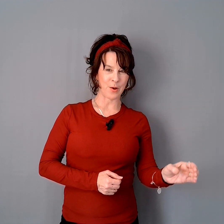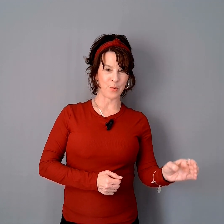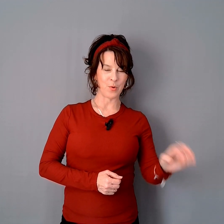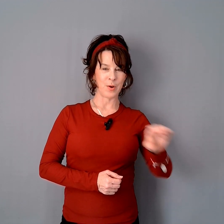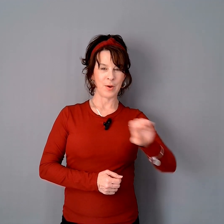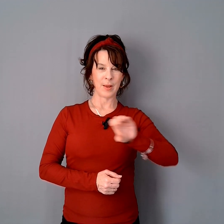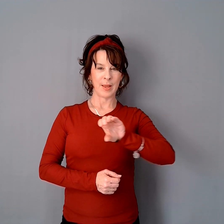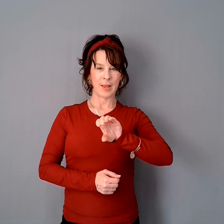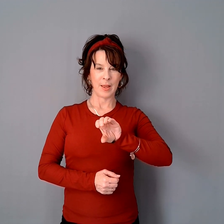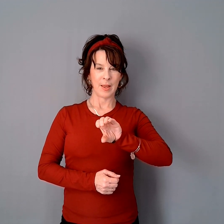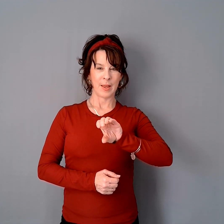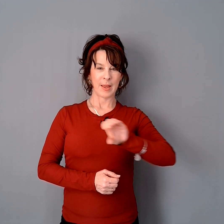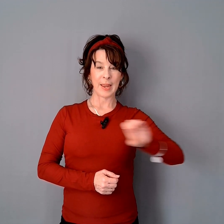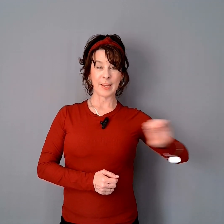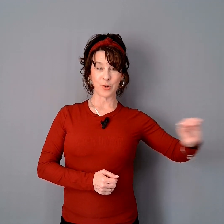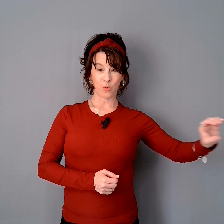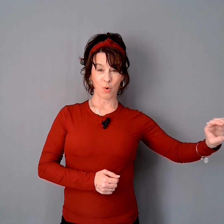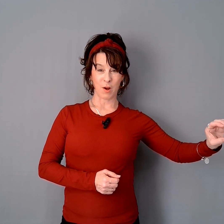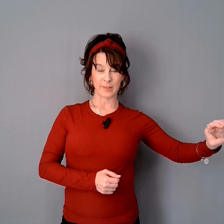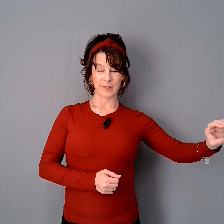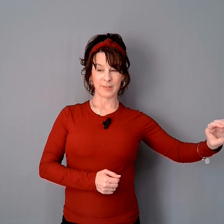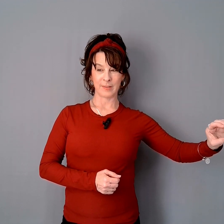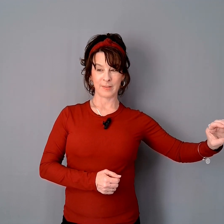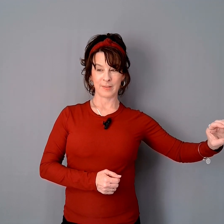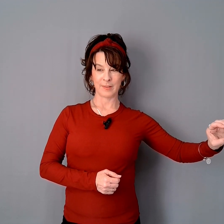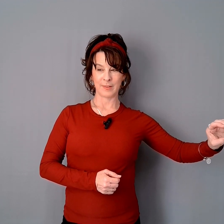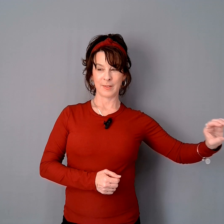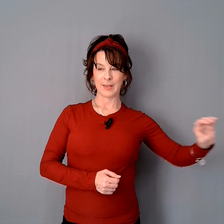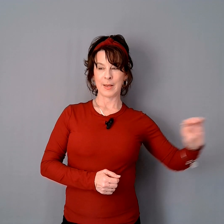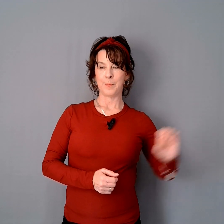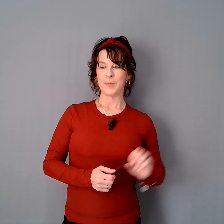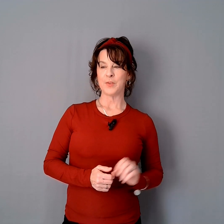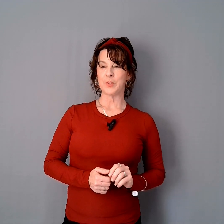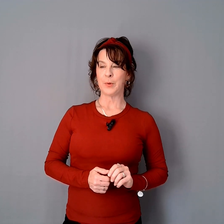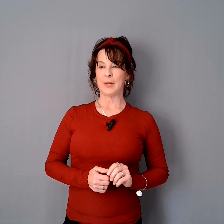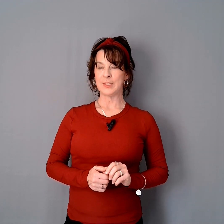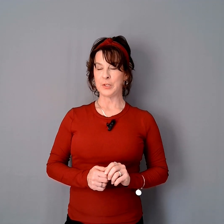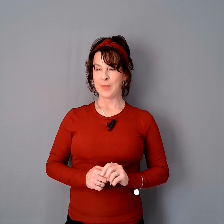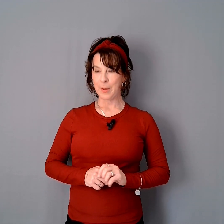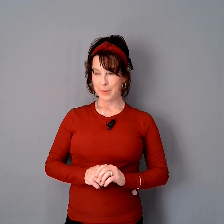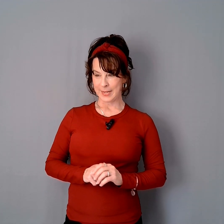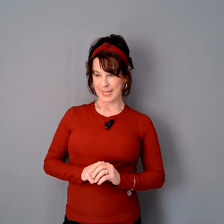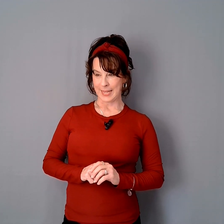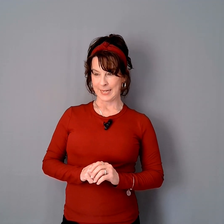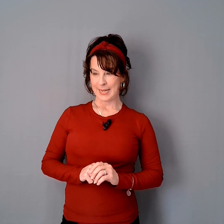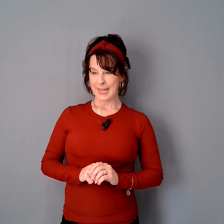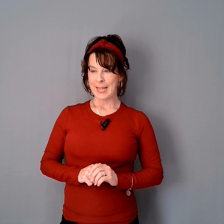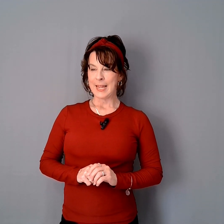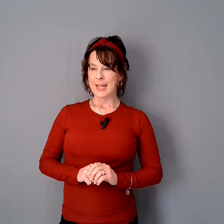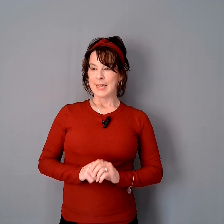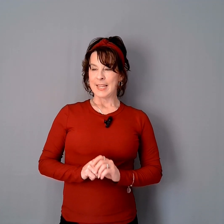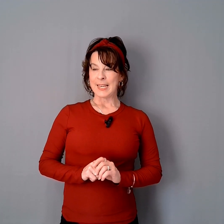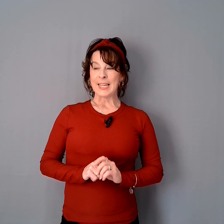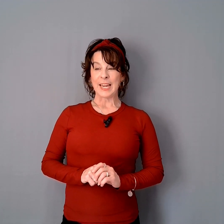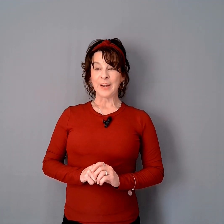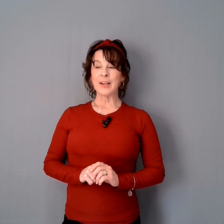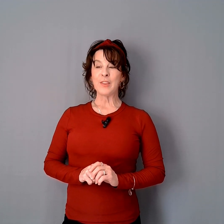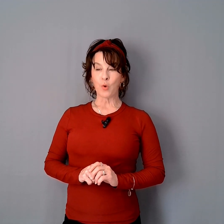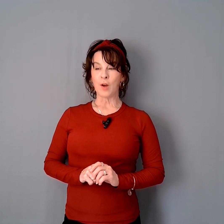down and across. So let's do that one again. Then he carried the cross